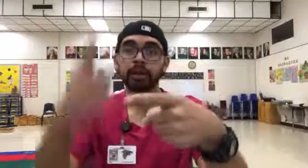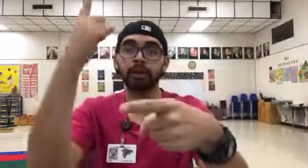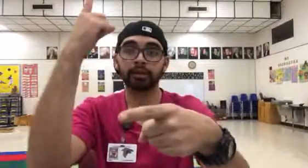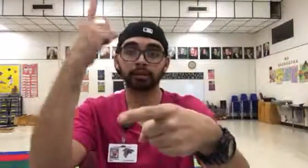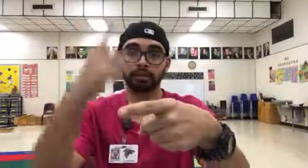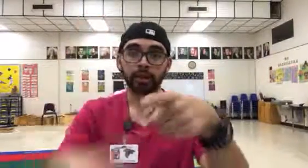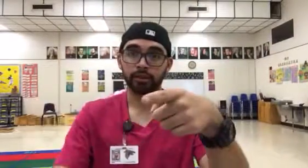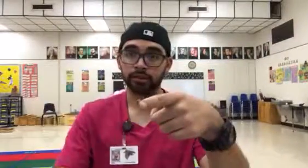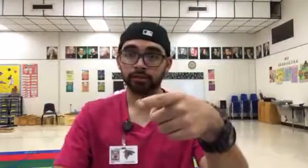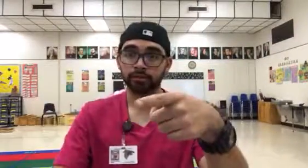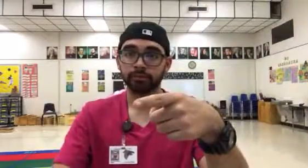So can't.